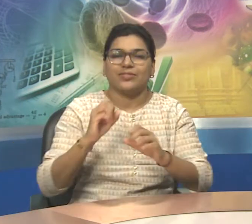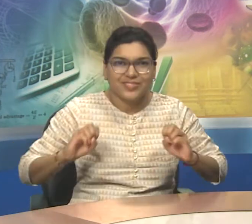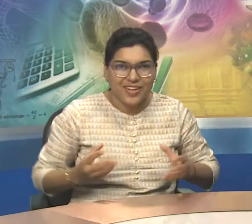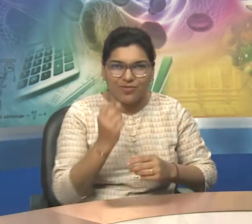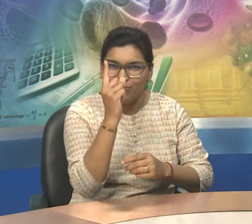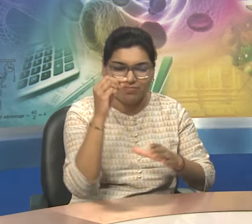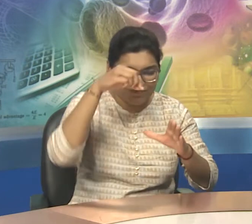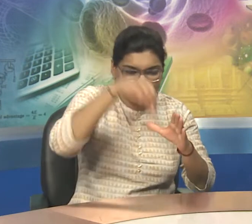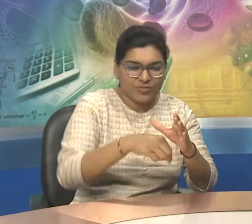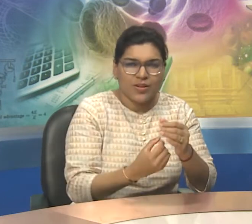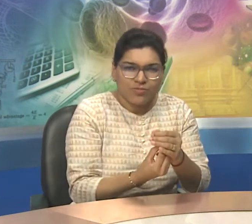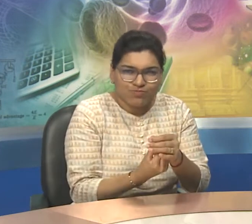emergence.